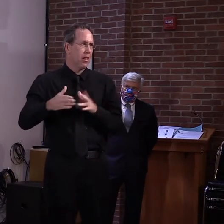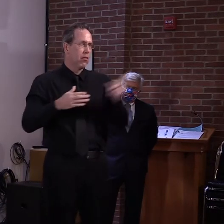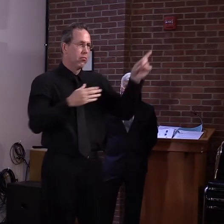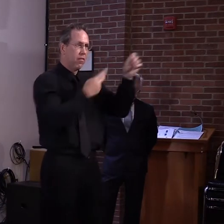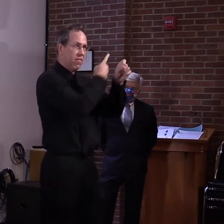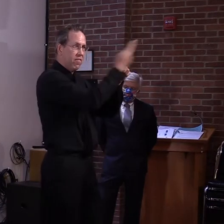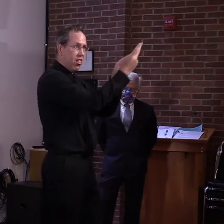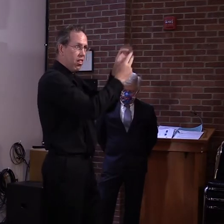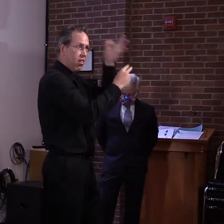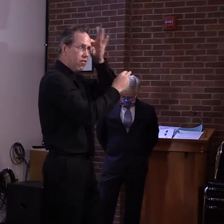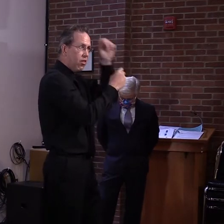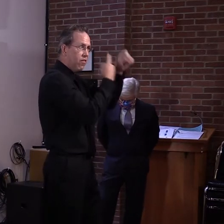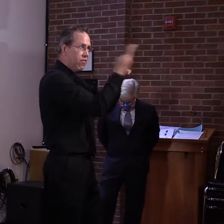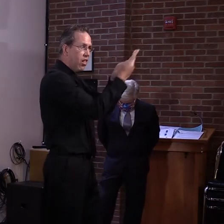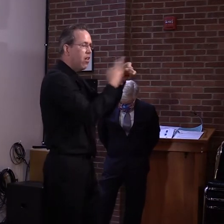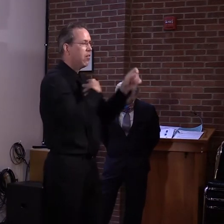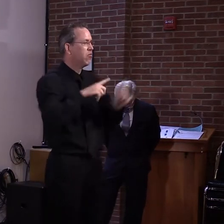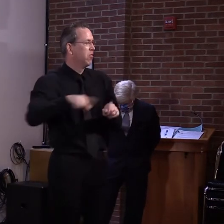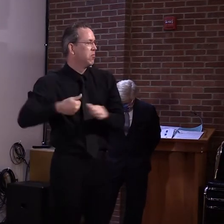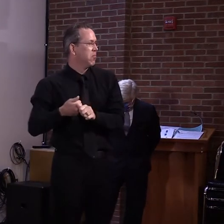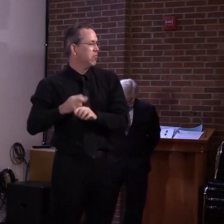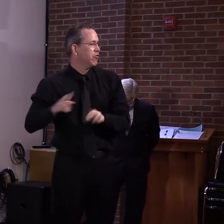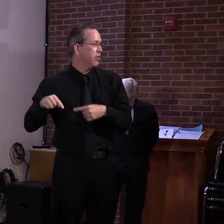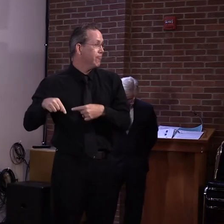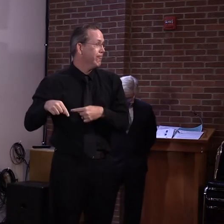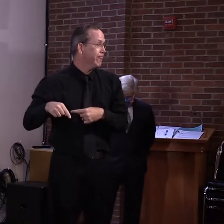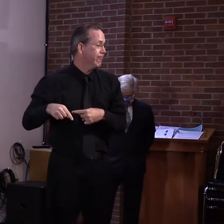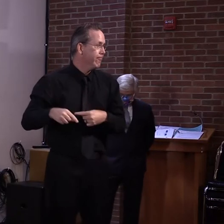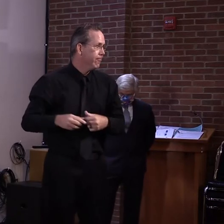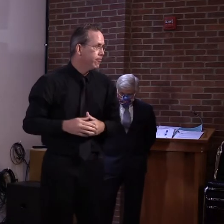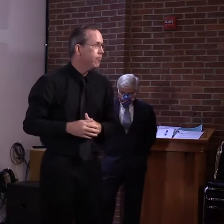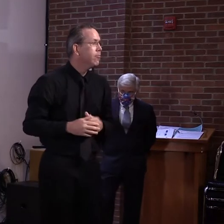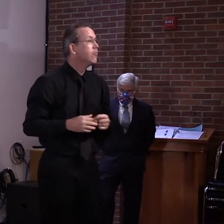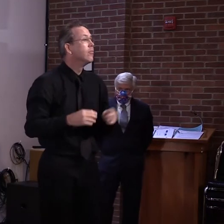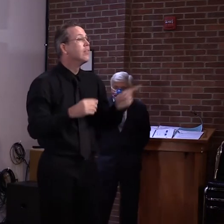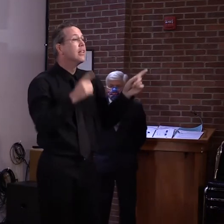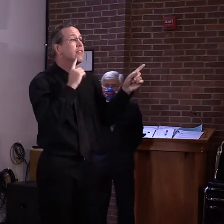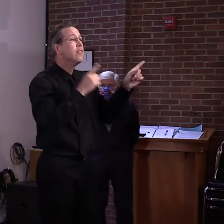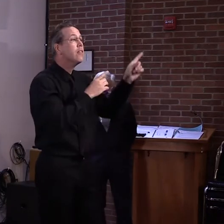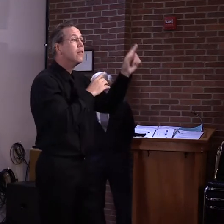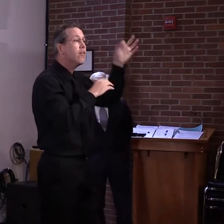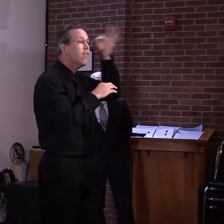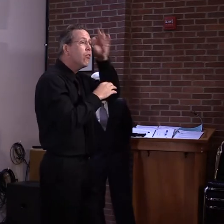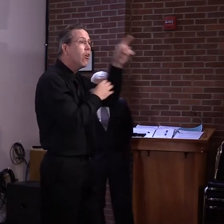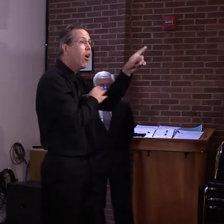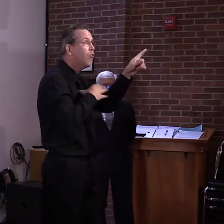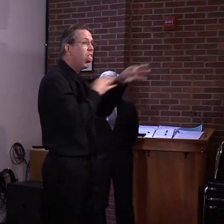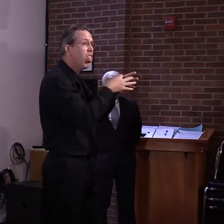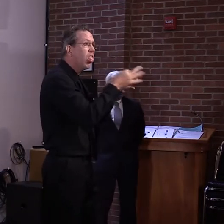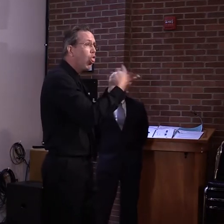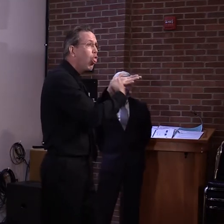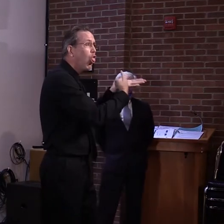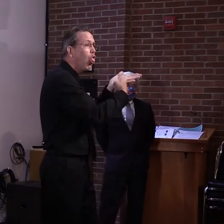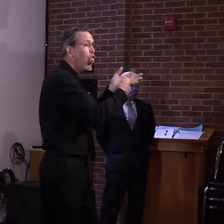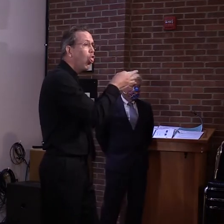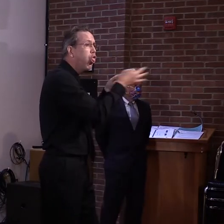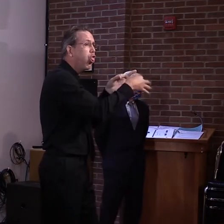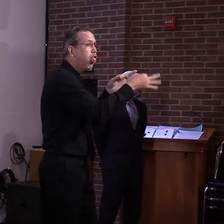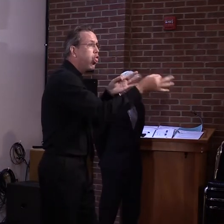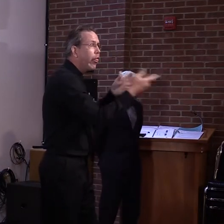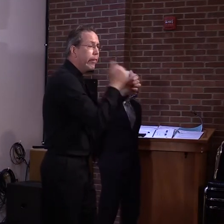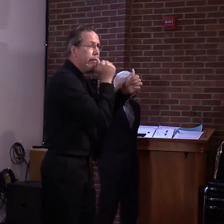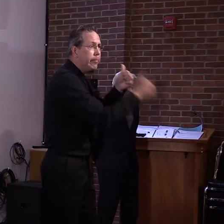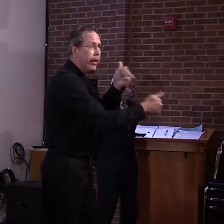solid, and if Congress doesn't take action to give us more flexibility, we can